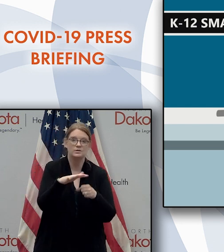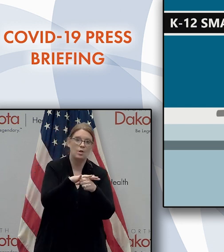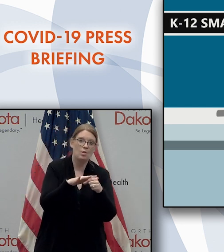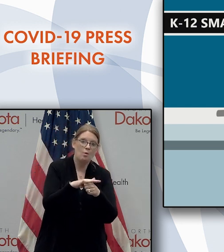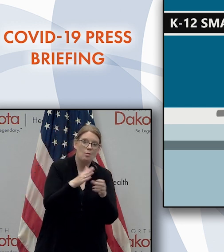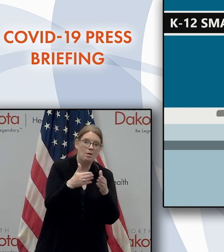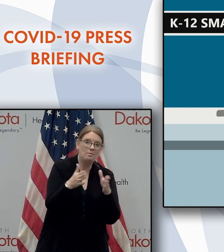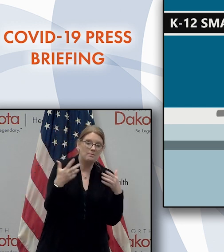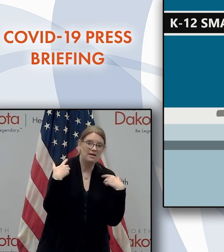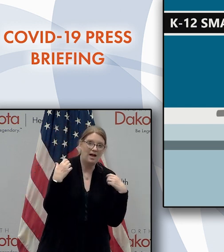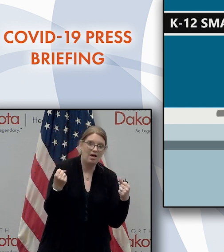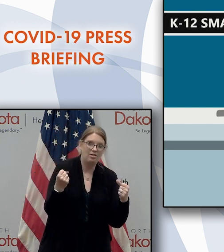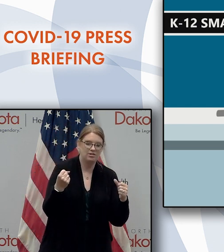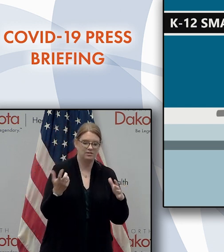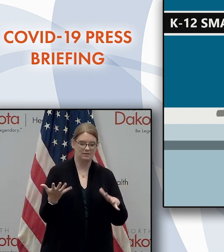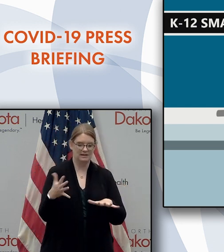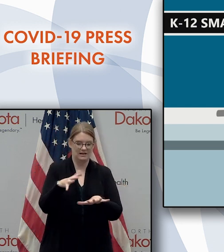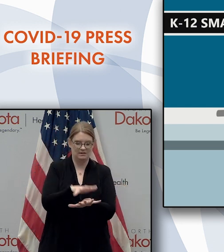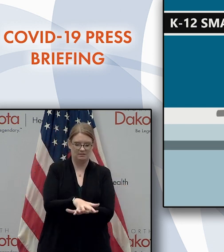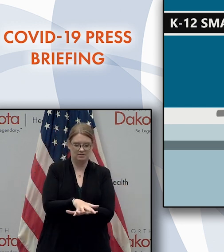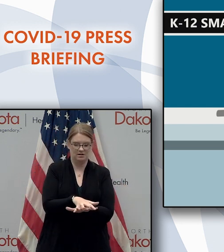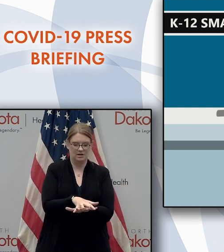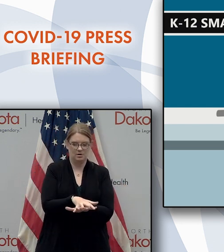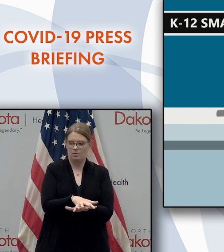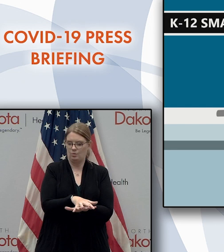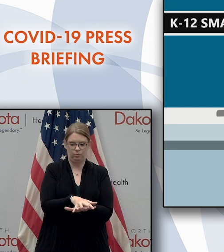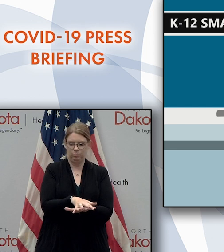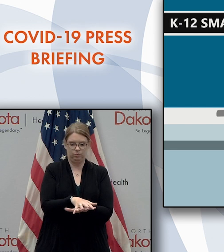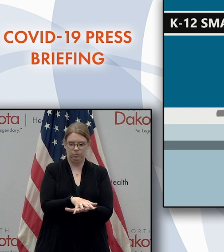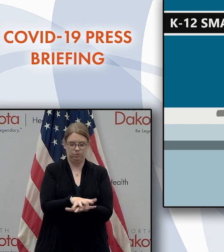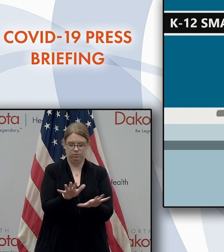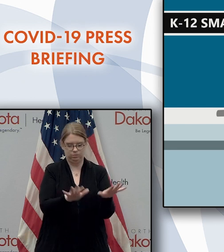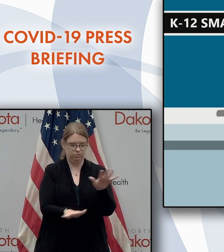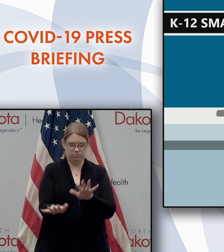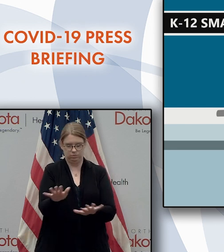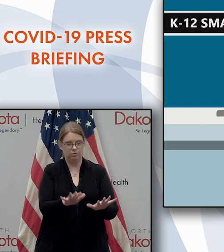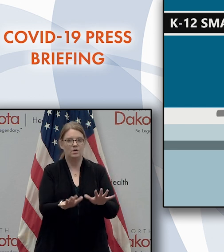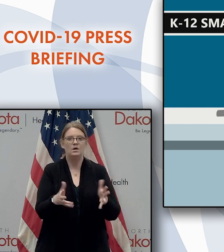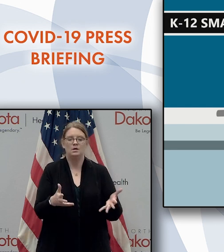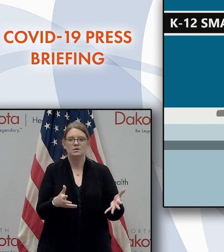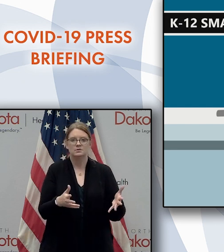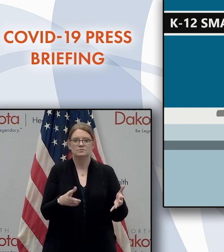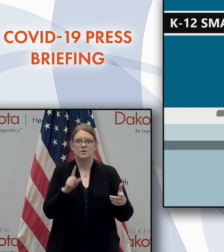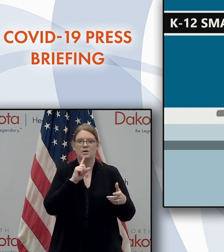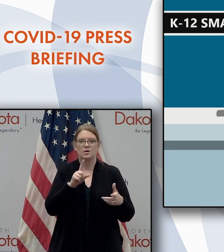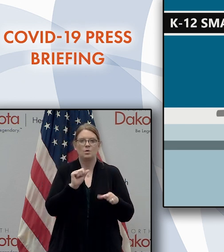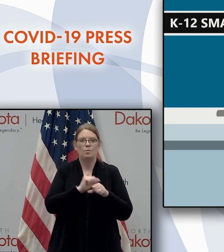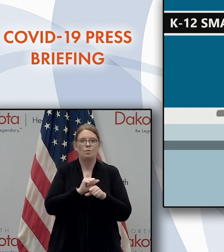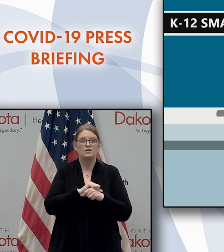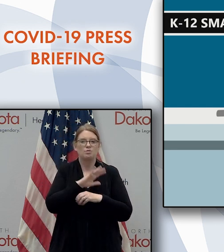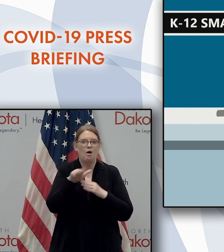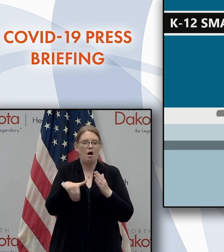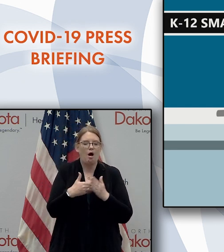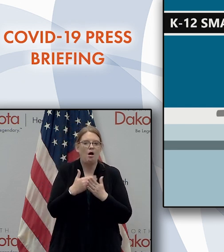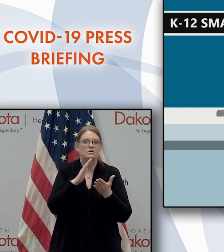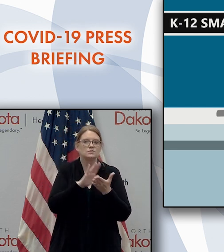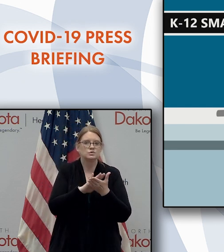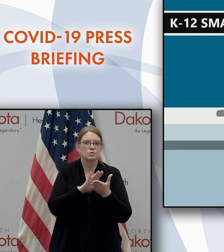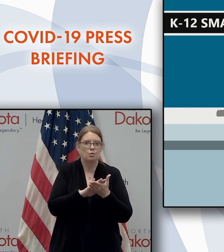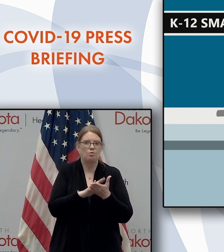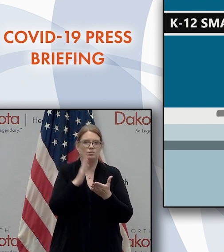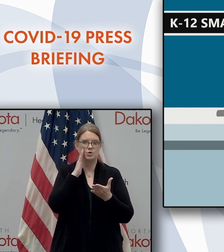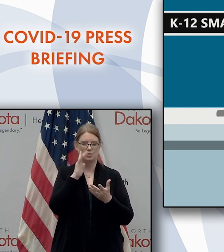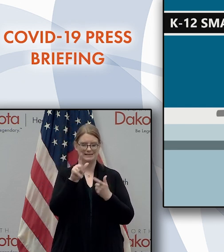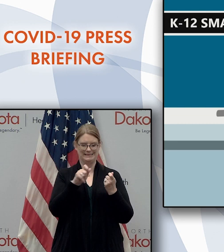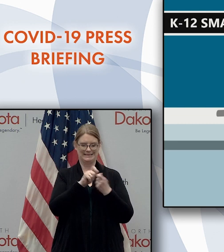health districts, it is a jigsaw puzzle. We're going to work to make sure that every school knows exactly who is